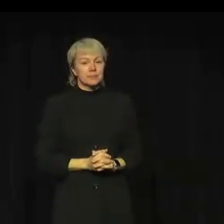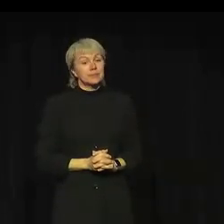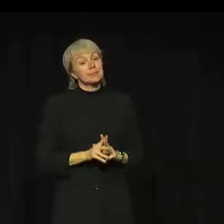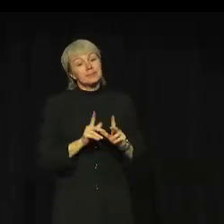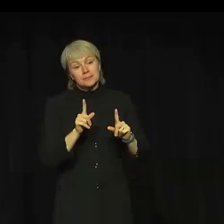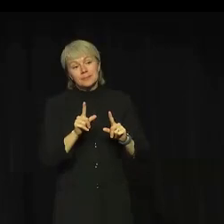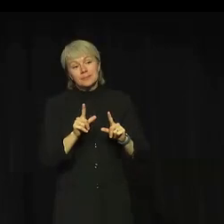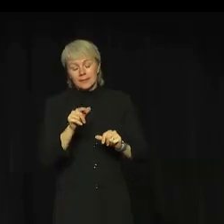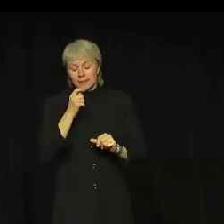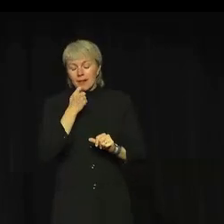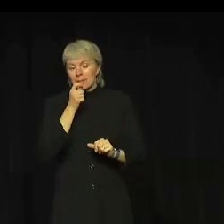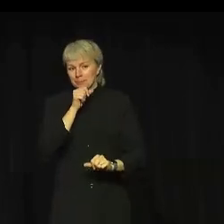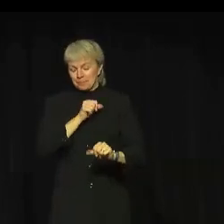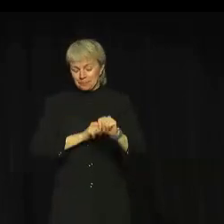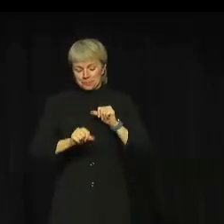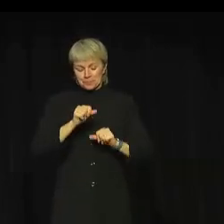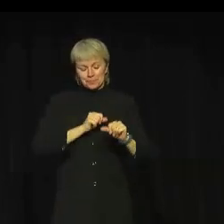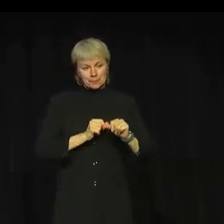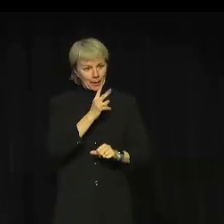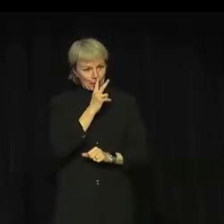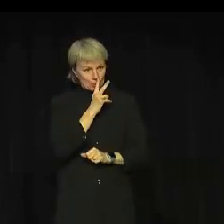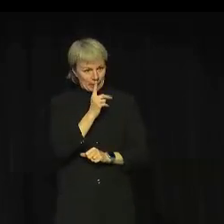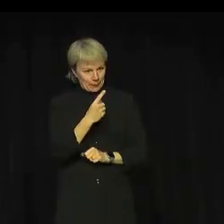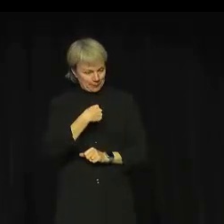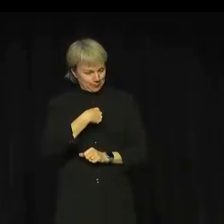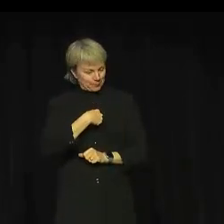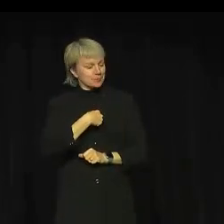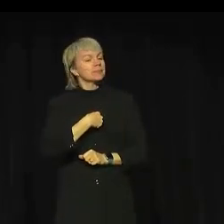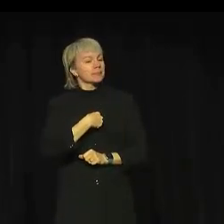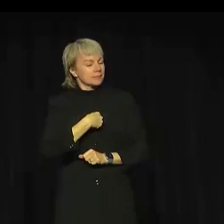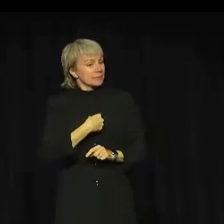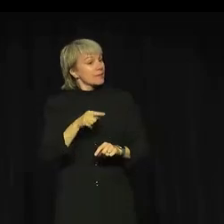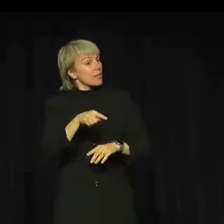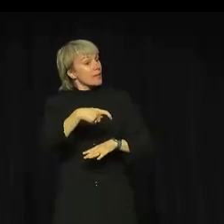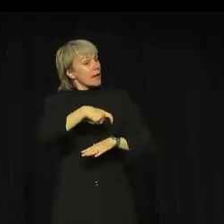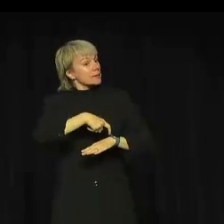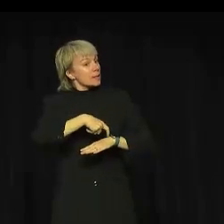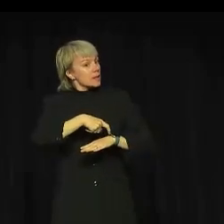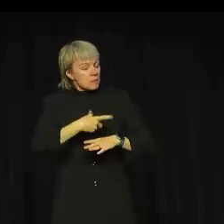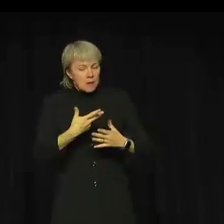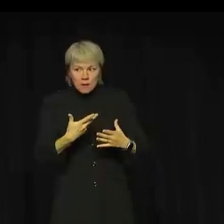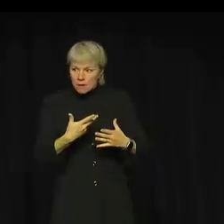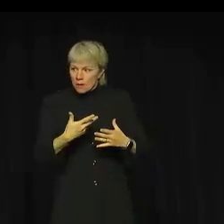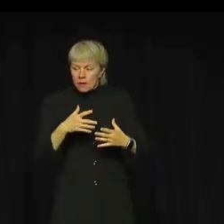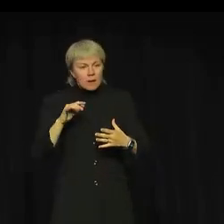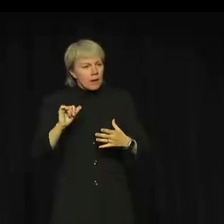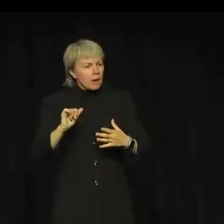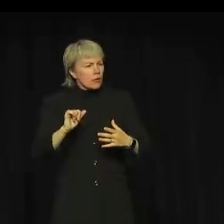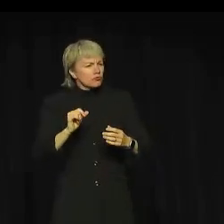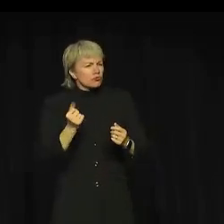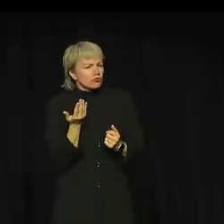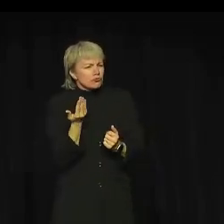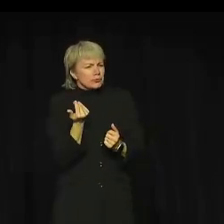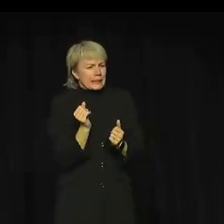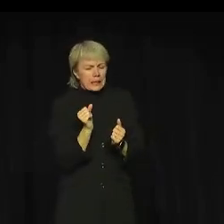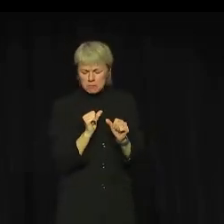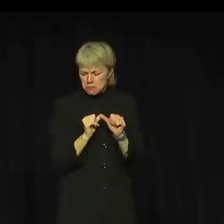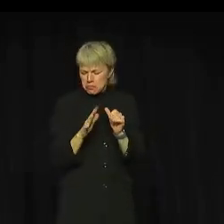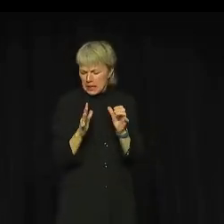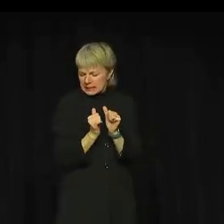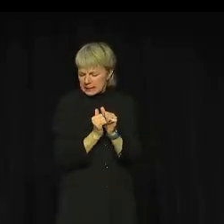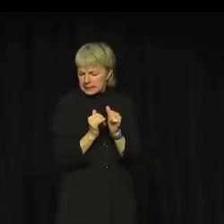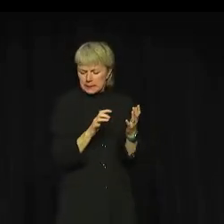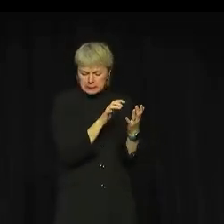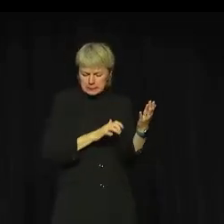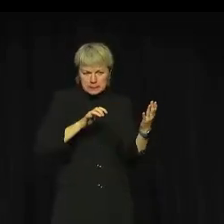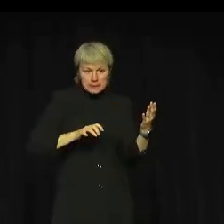But if I could go back to my 21-year-old self, who would, of course, be poring over your latest brilliant dissent and tell her that